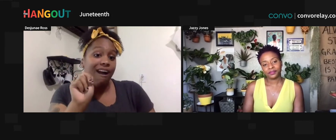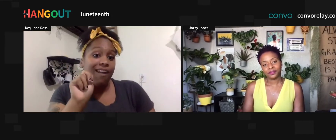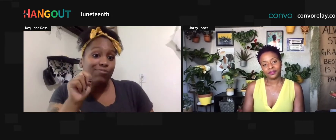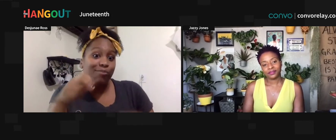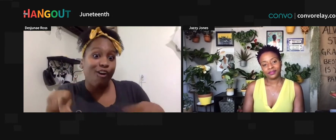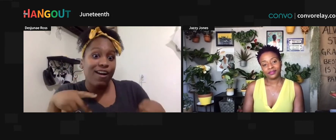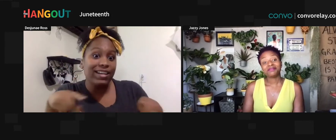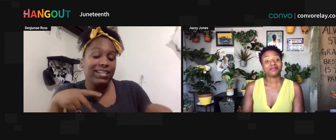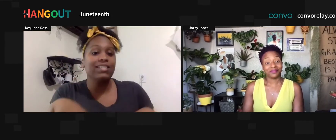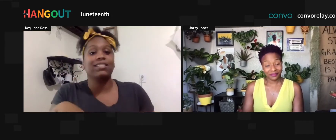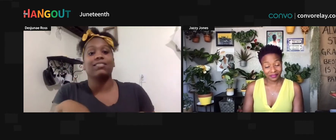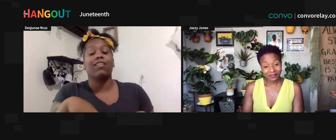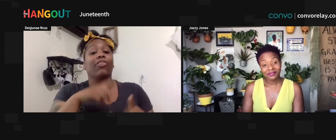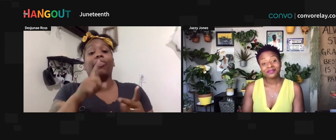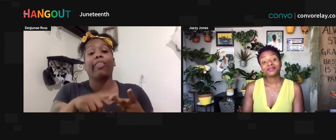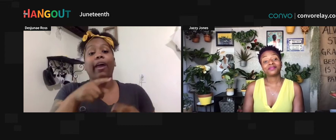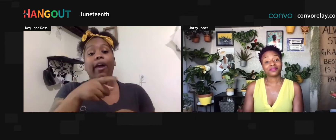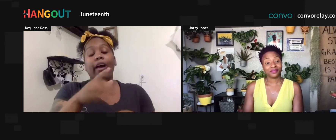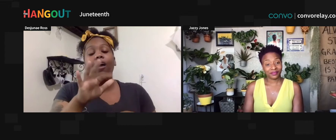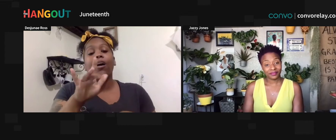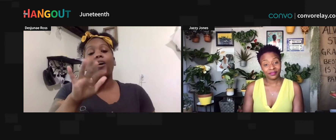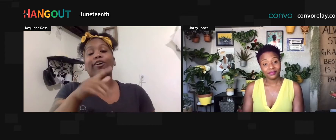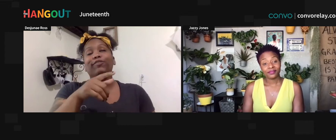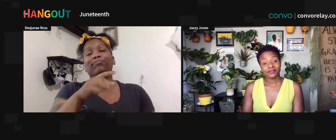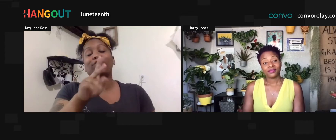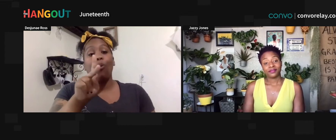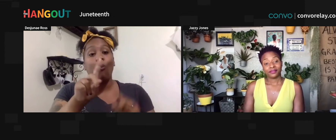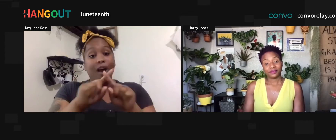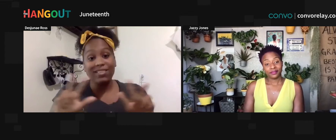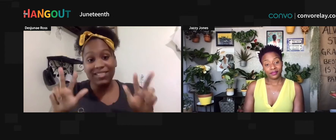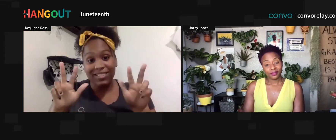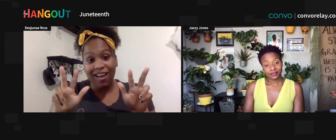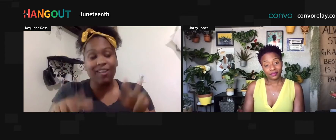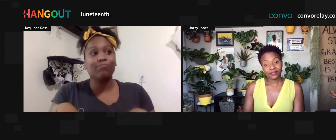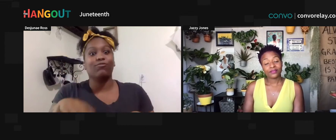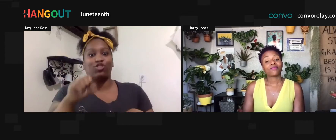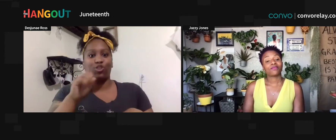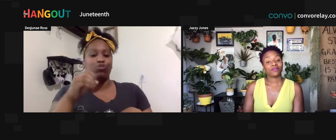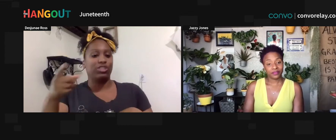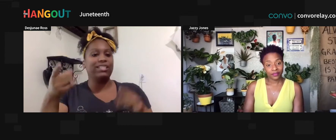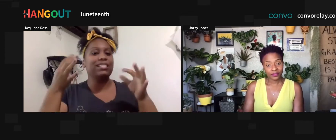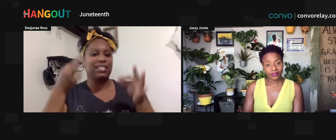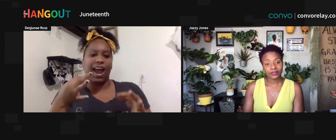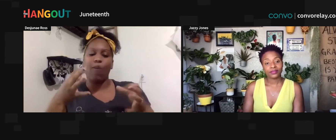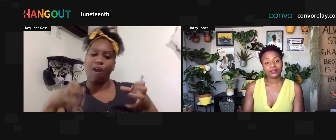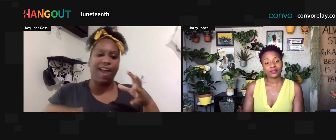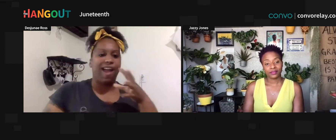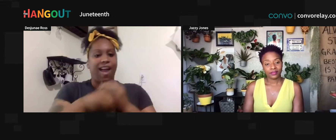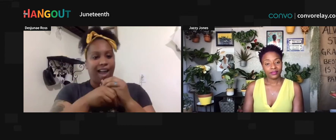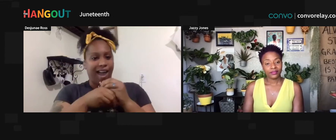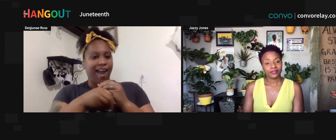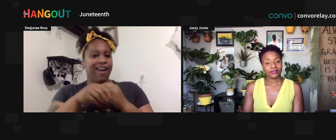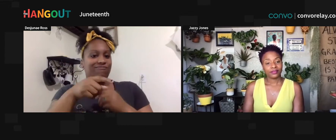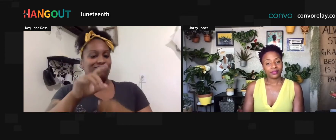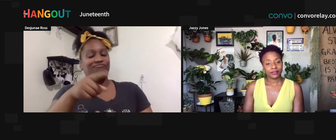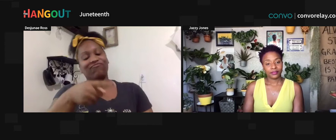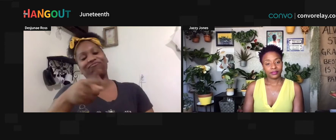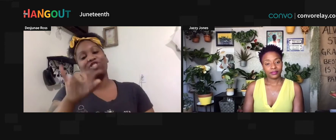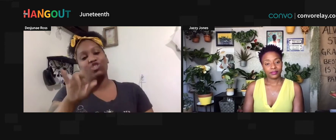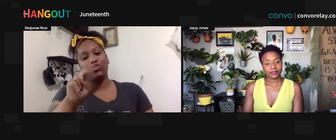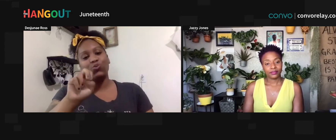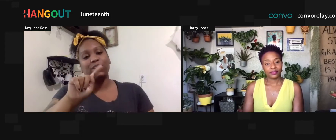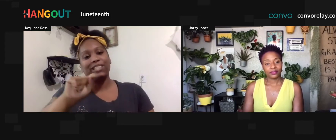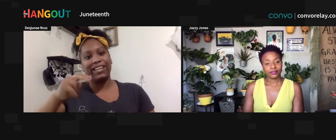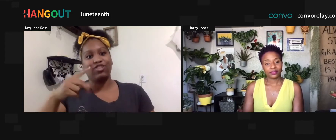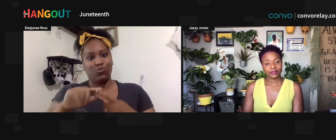for instance, like Ramadan parties, or we would have Kwanzaa parties. She definitely decided that she wanted